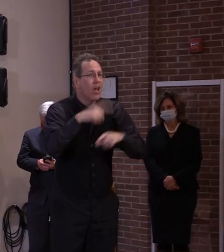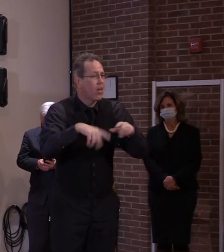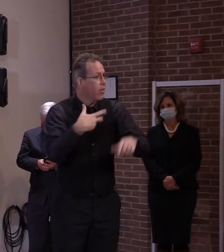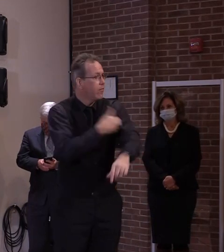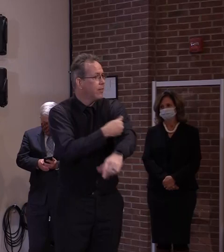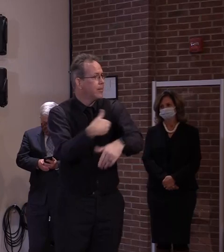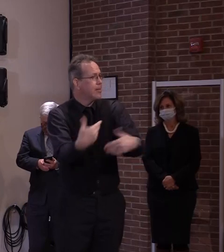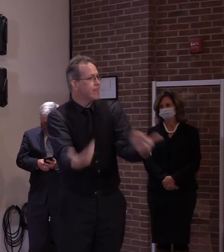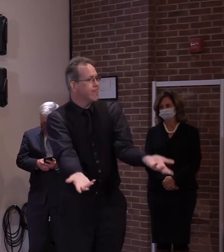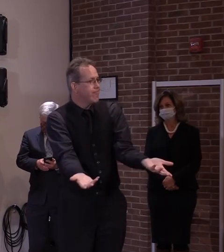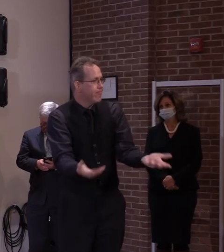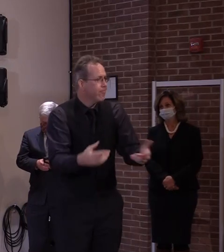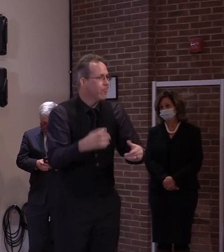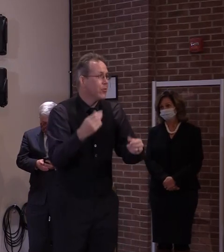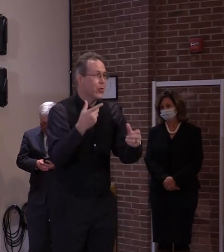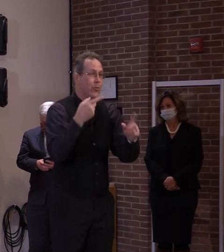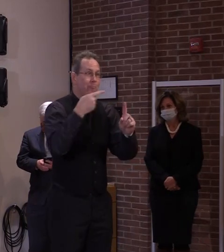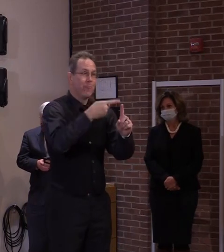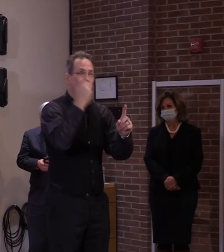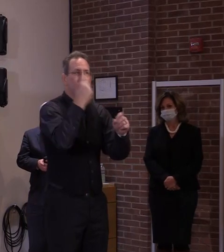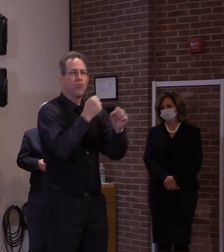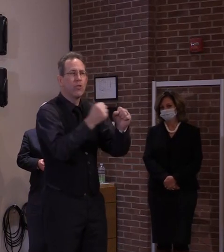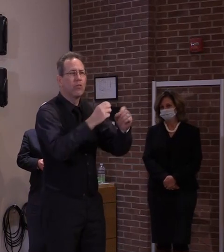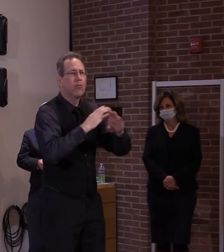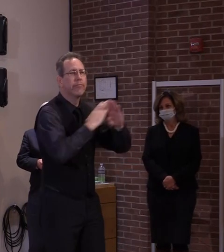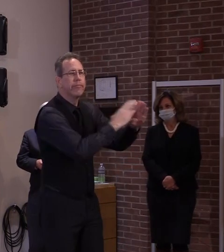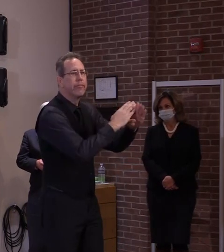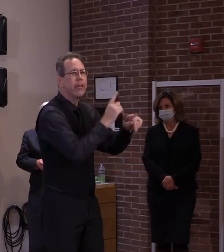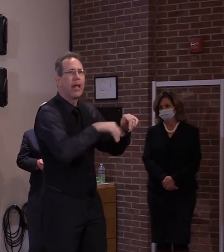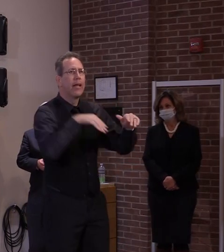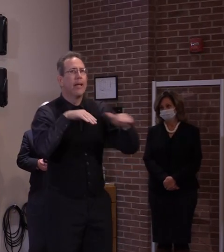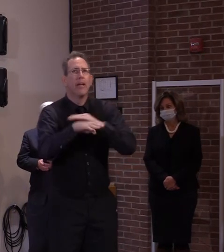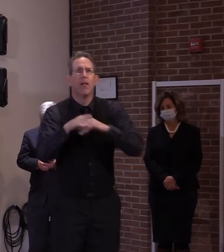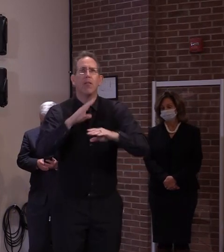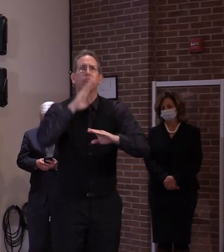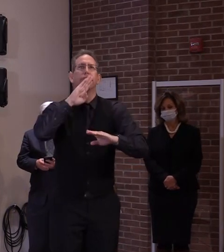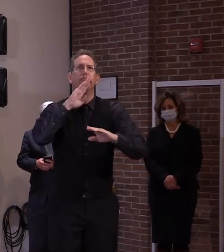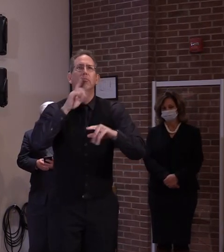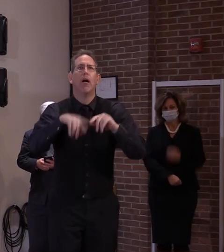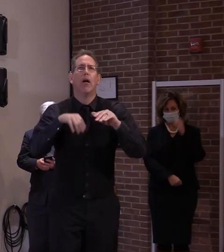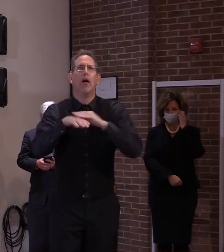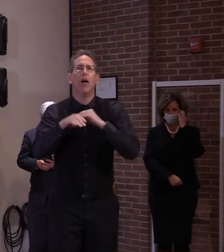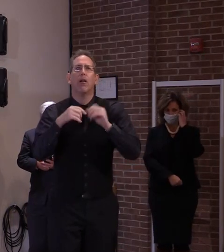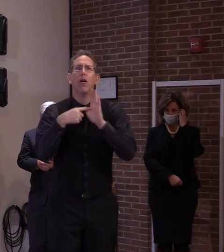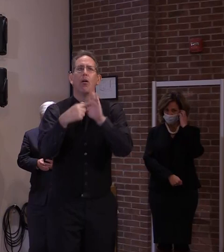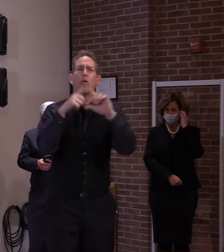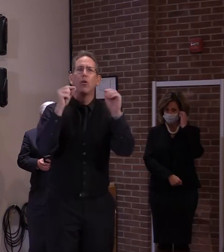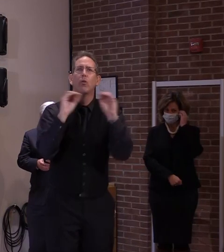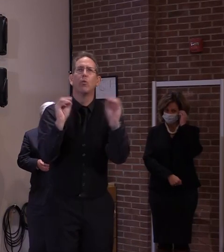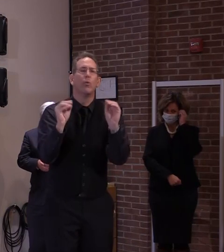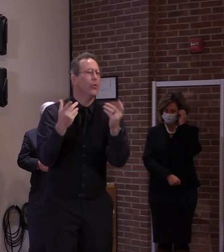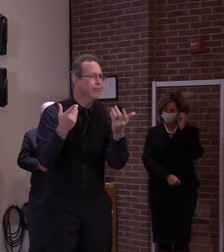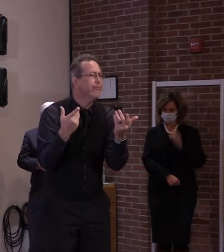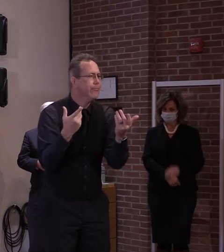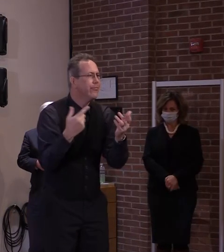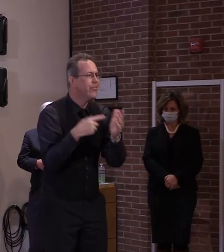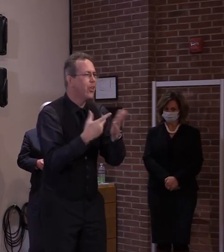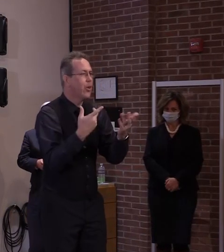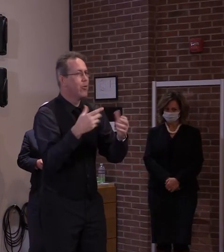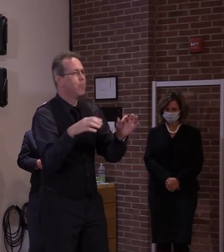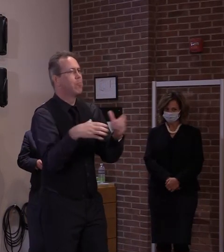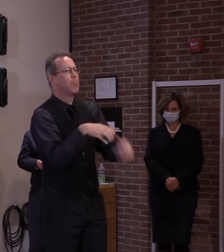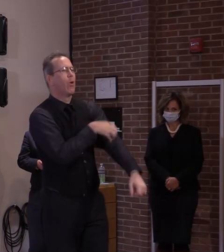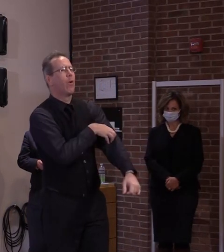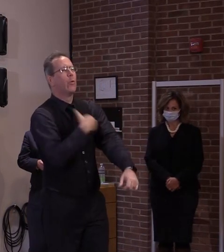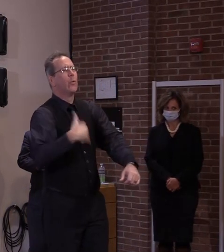So there's one strategy that we're using. I think that's going to be fairly powerful if we can get more compliance and